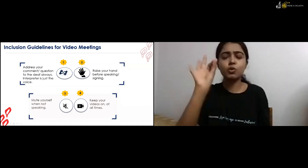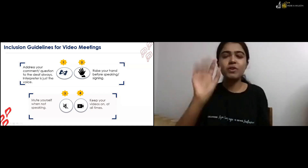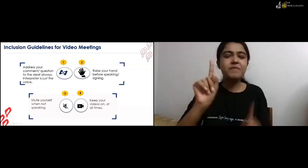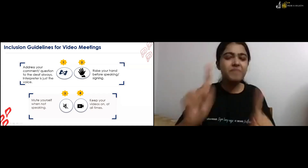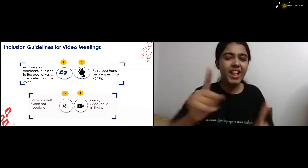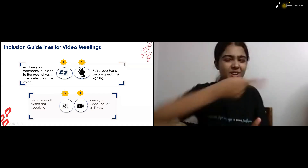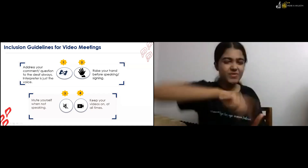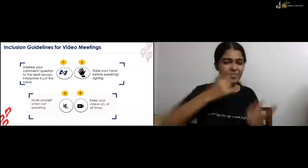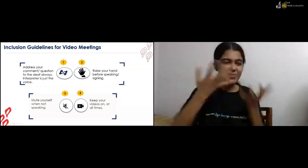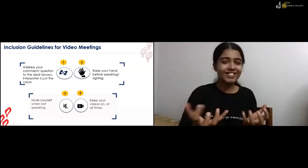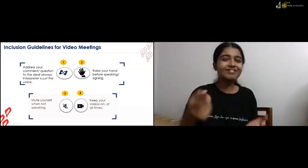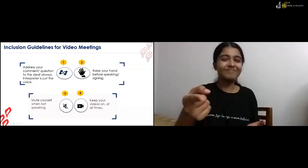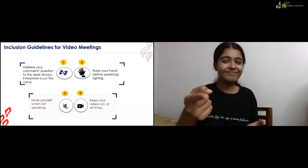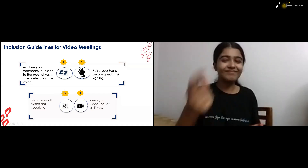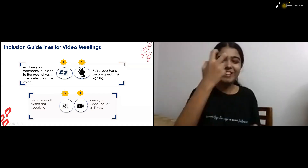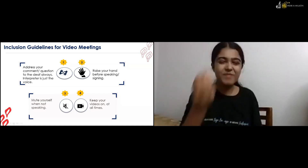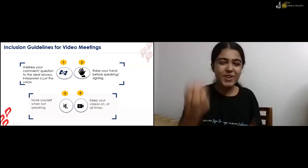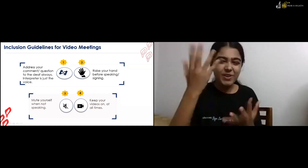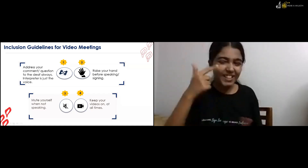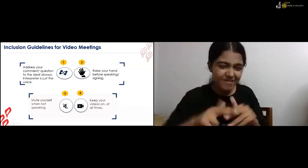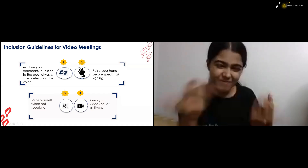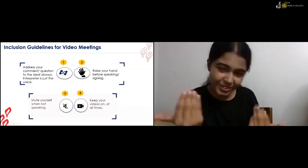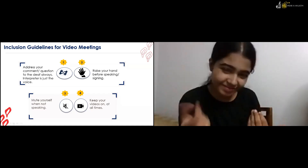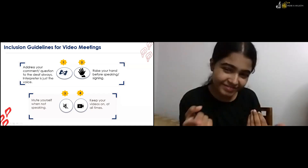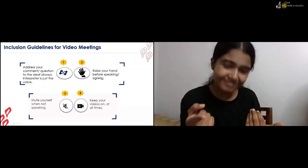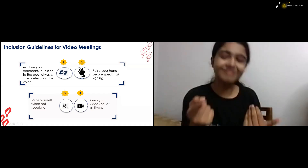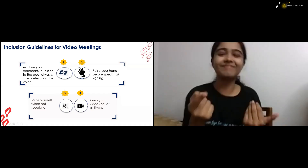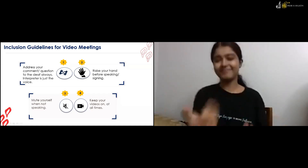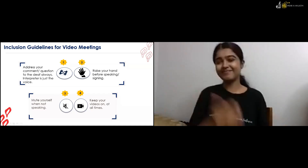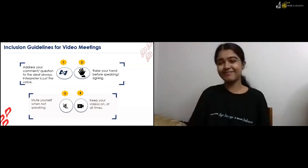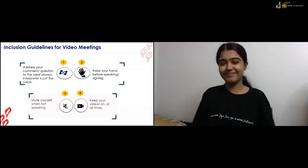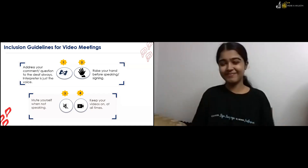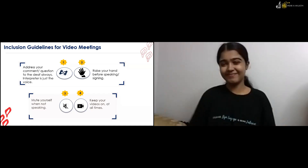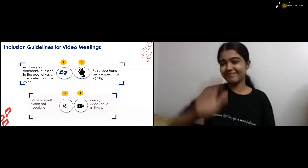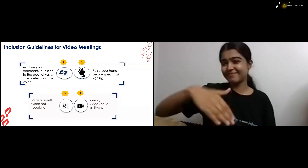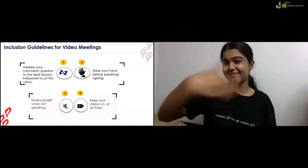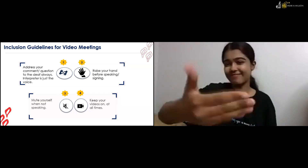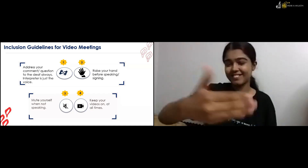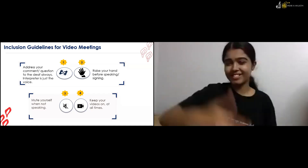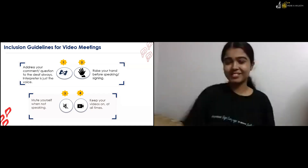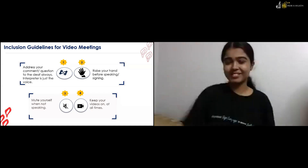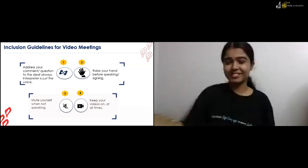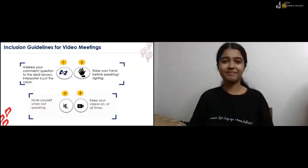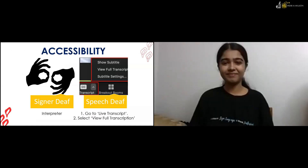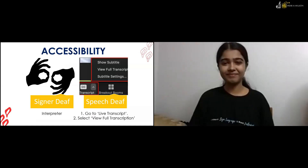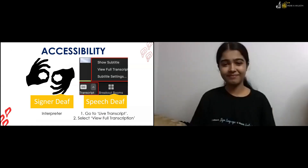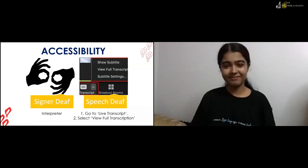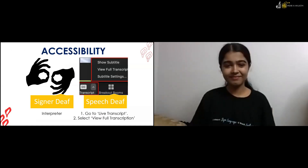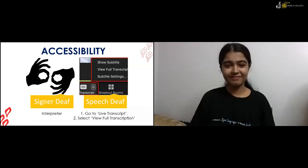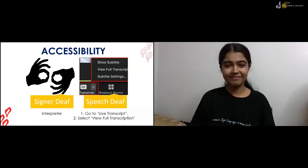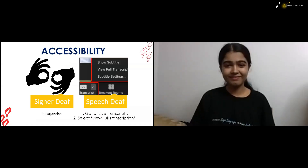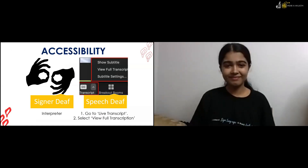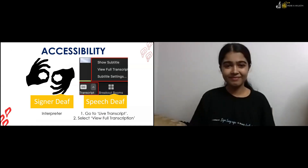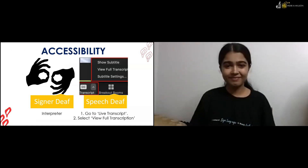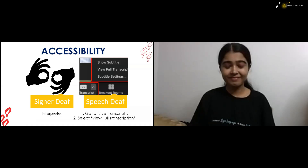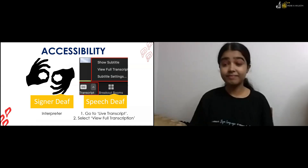if you would like to turn on your video, it's your choice, but we would definitely would like everyone to turn on their videos. Next